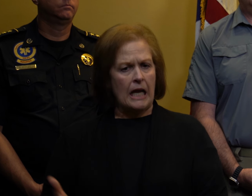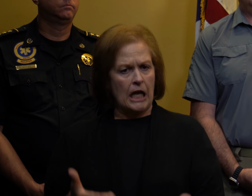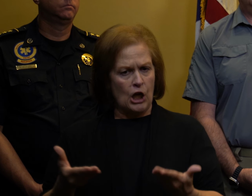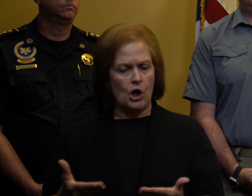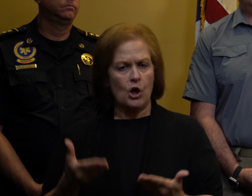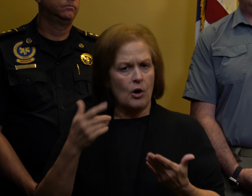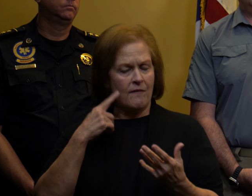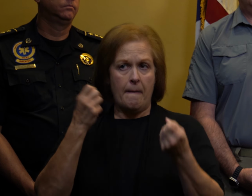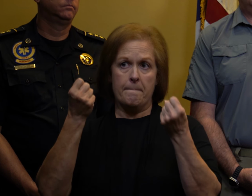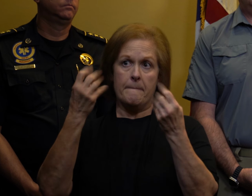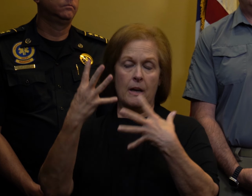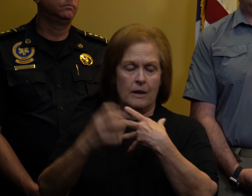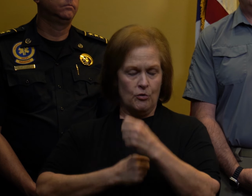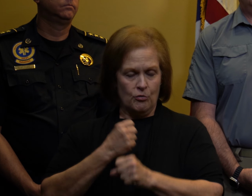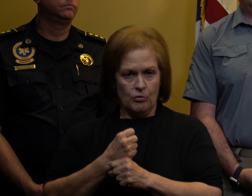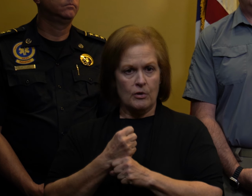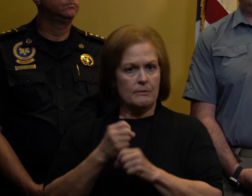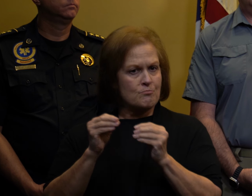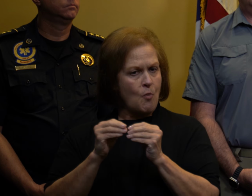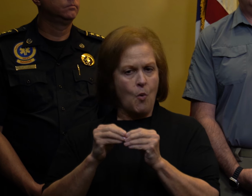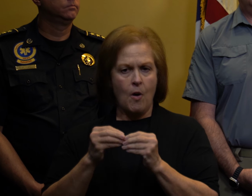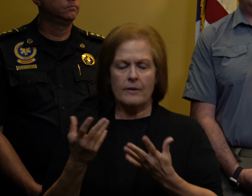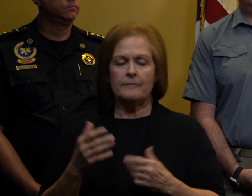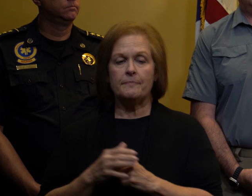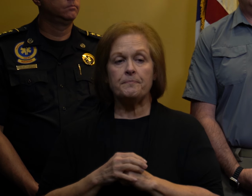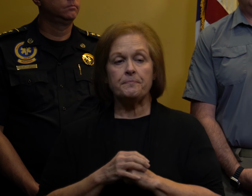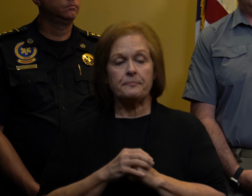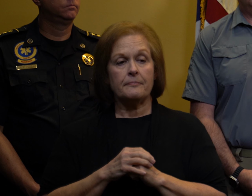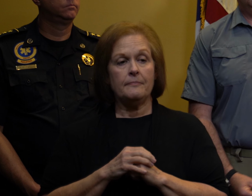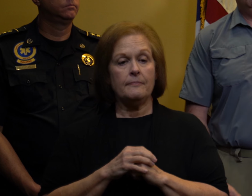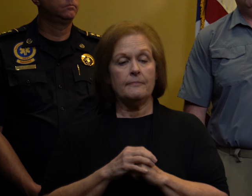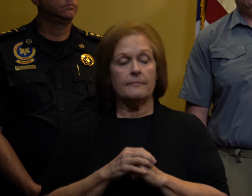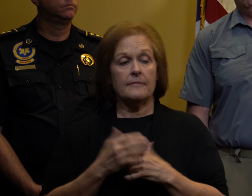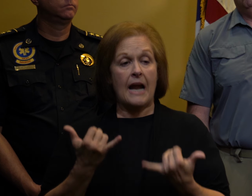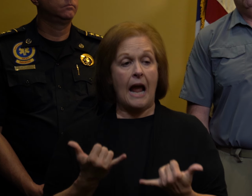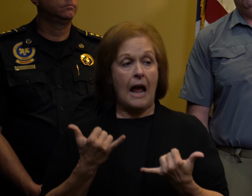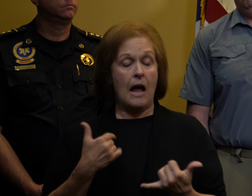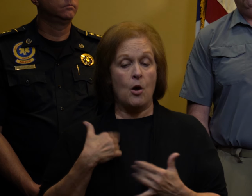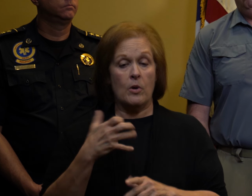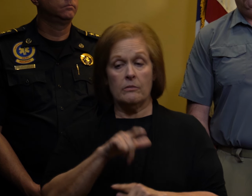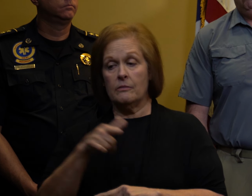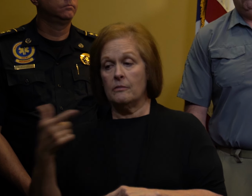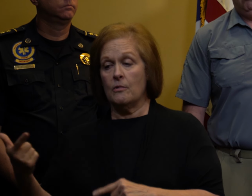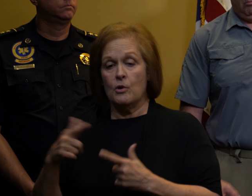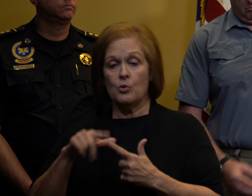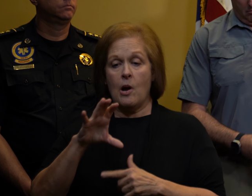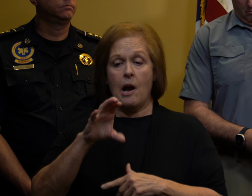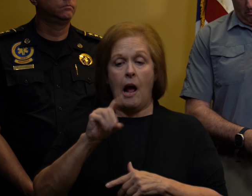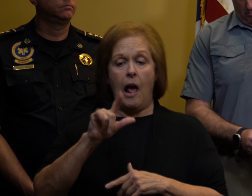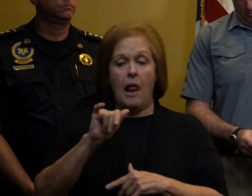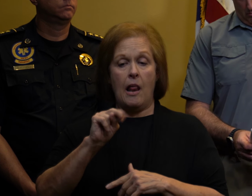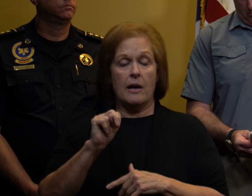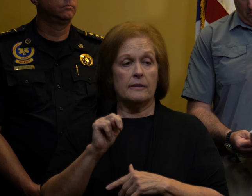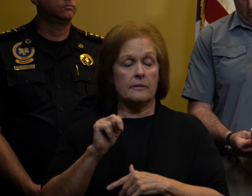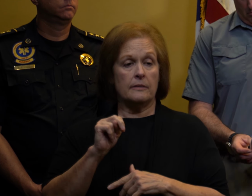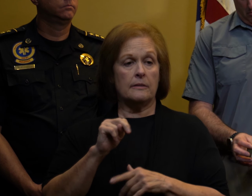again, generations to come. So with that, what I want to do is turn it over to Colin. You're going to hear